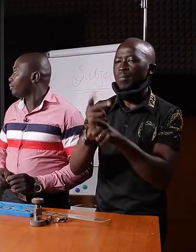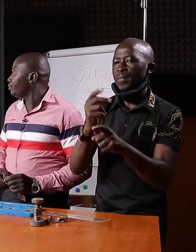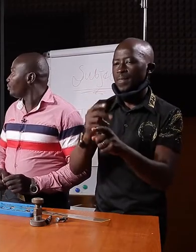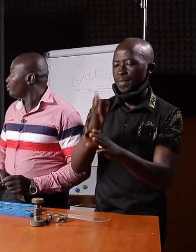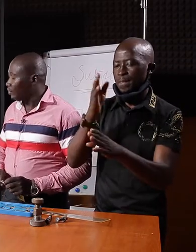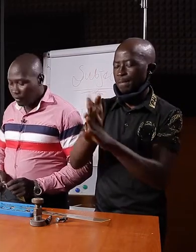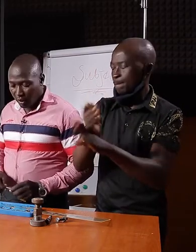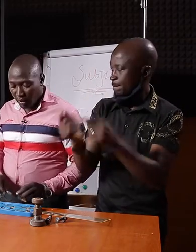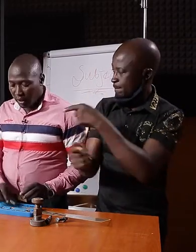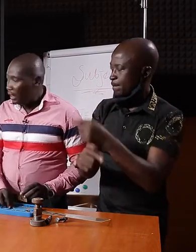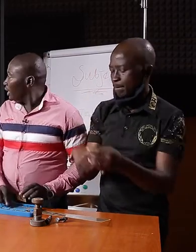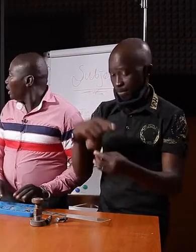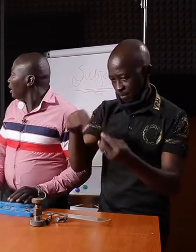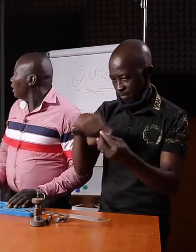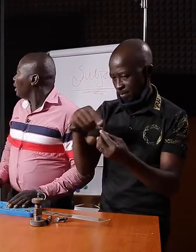thread.